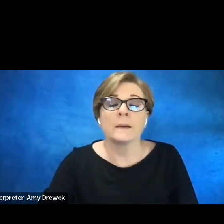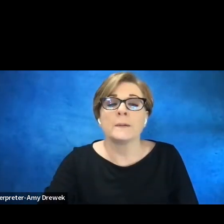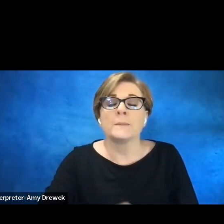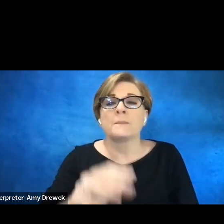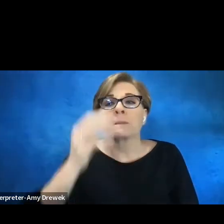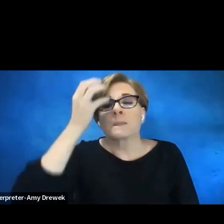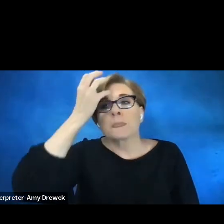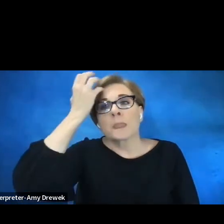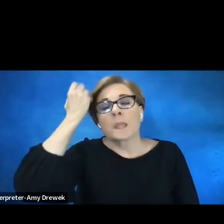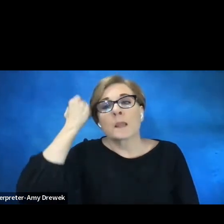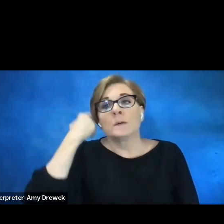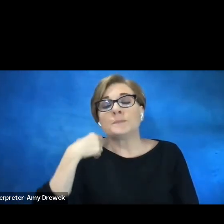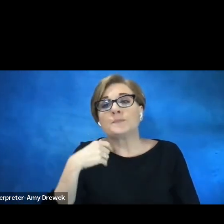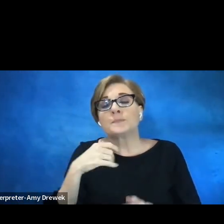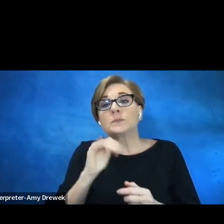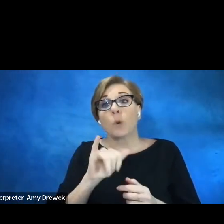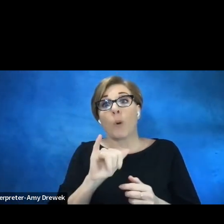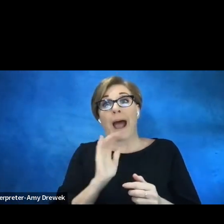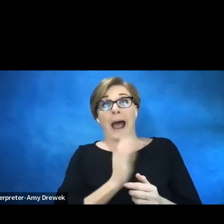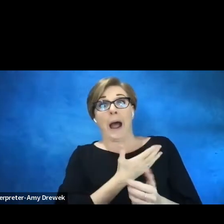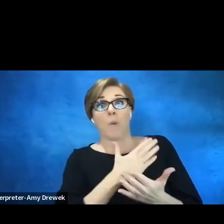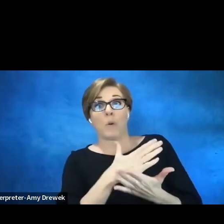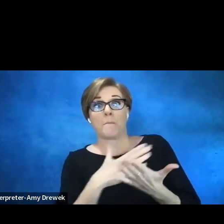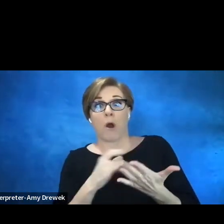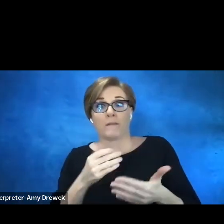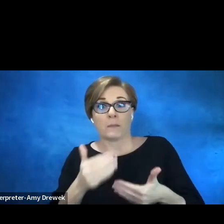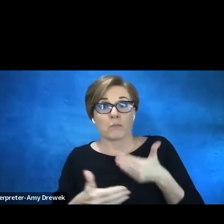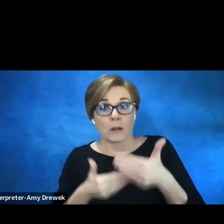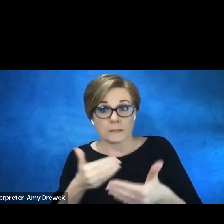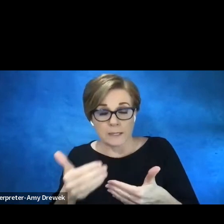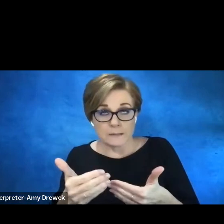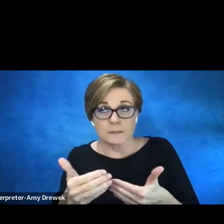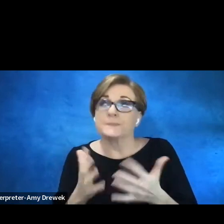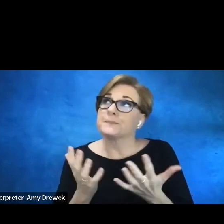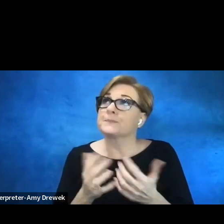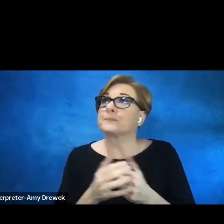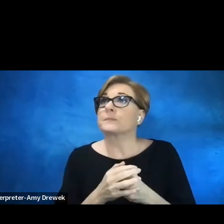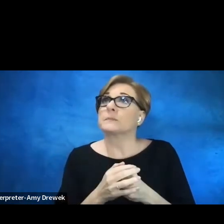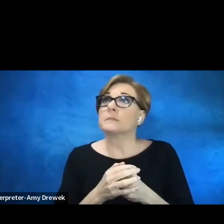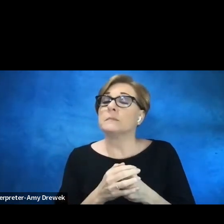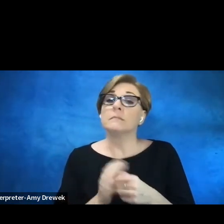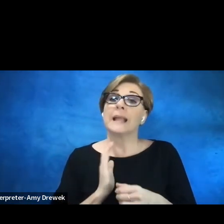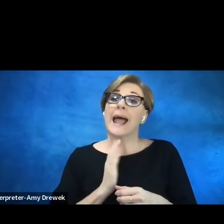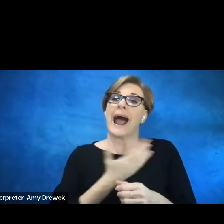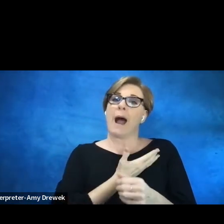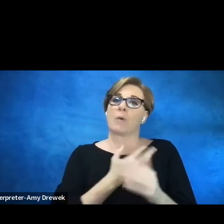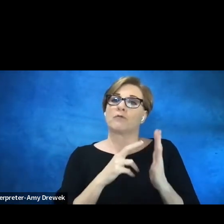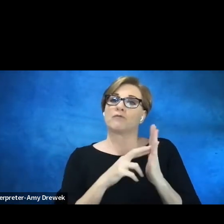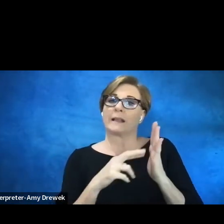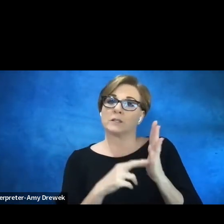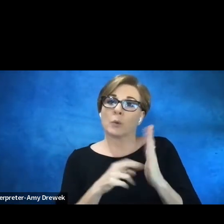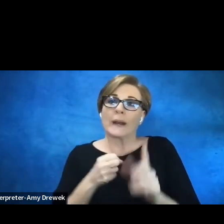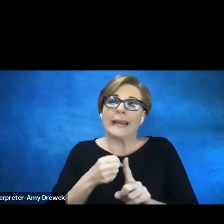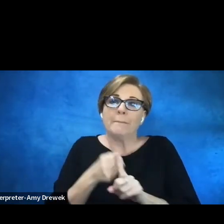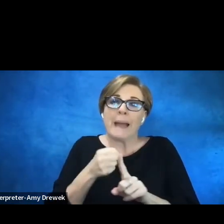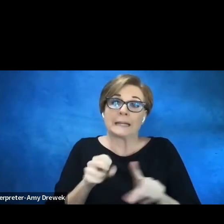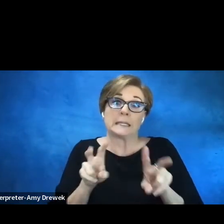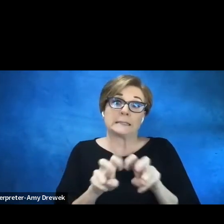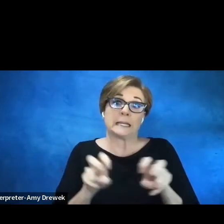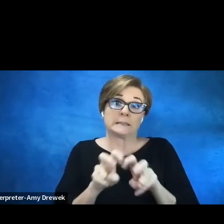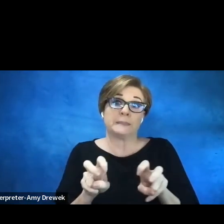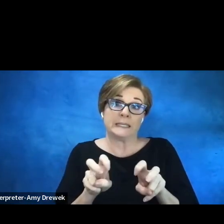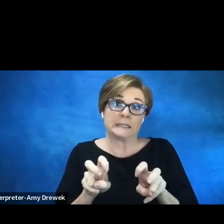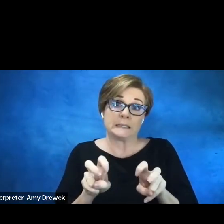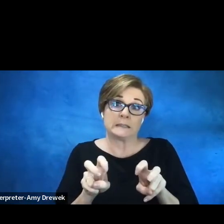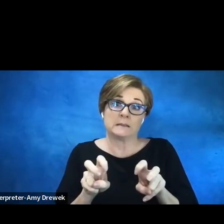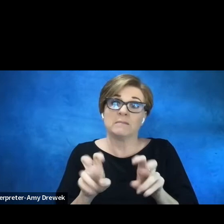portion of the process, we have, let's see, our regulatory impact assessment session section of the